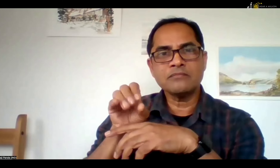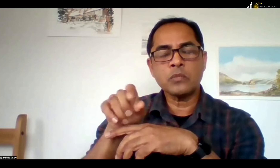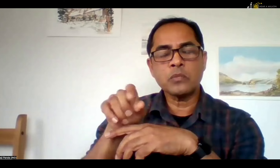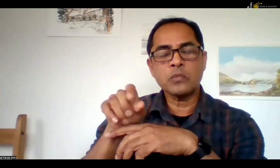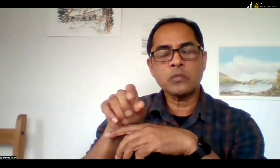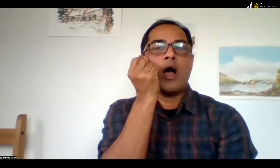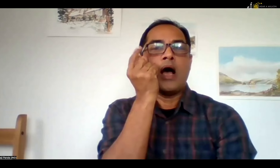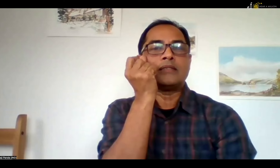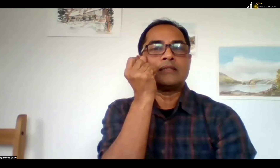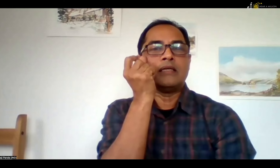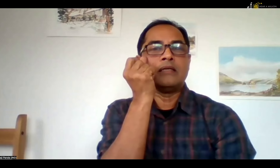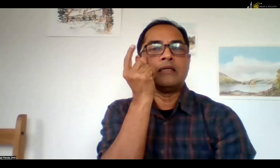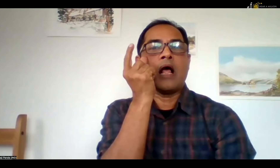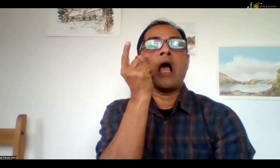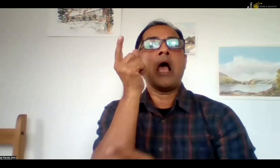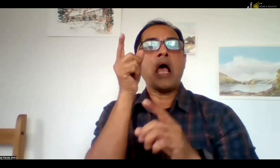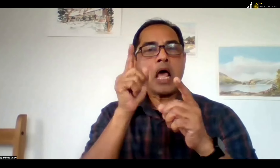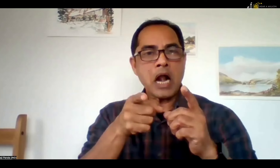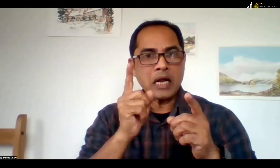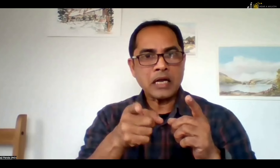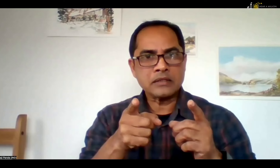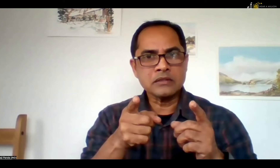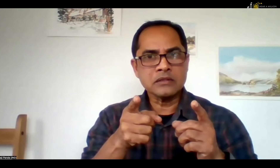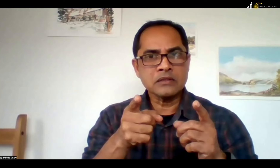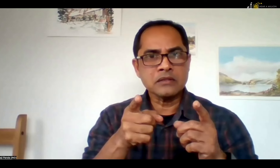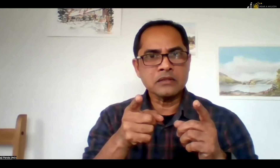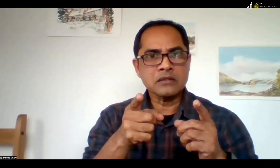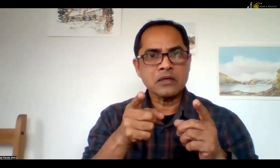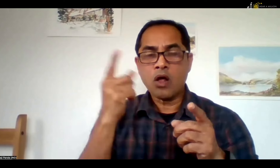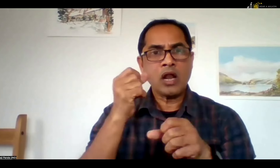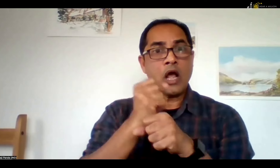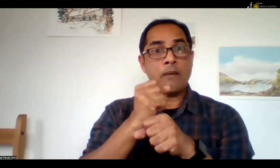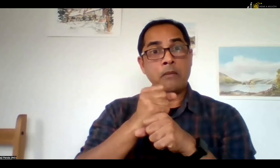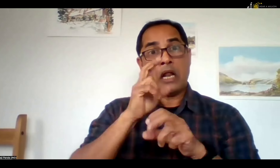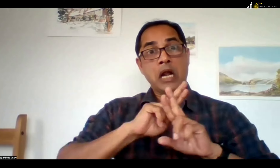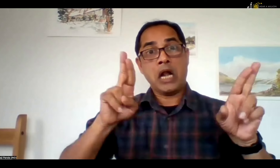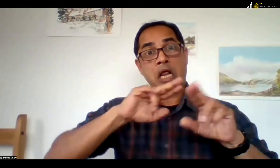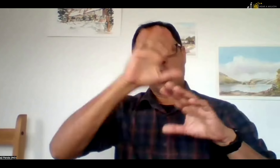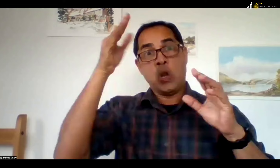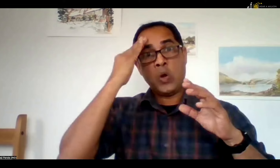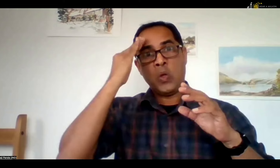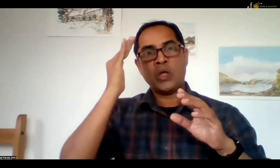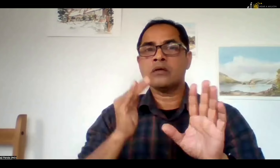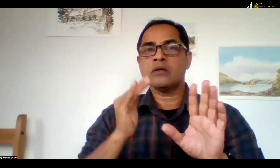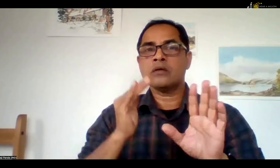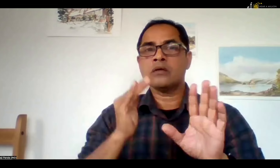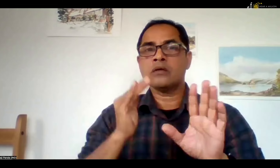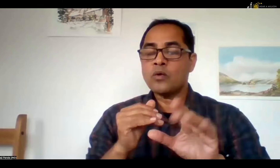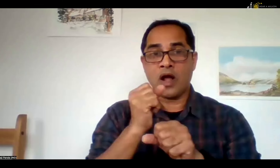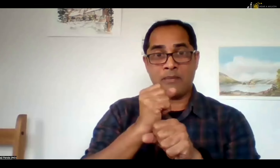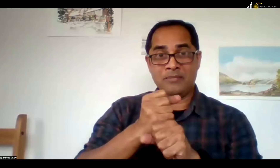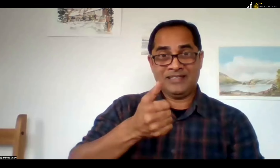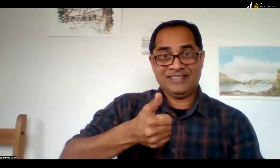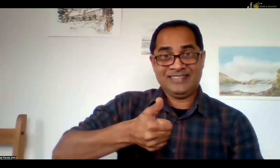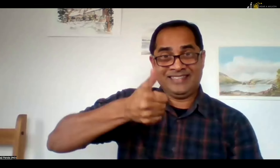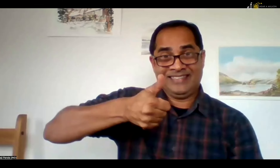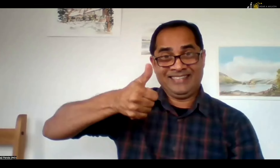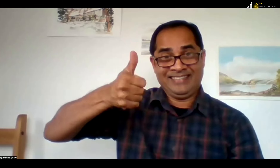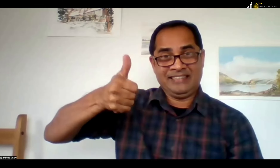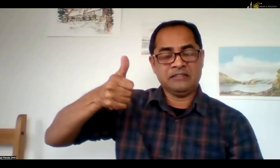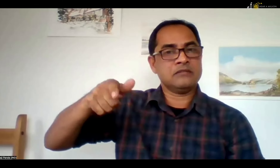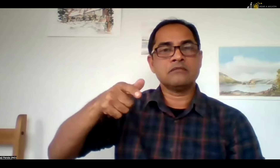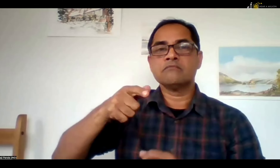heard. It might be the first time that you're meeting a department or a ministry and telling them that this is the issue and it has been there since a very long